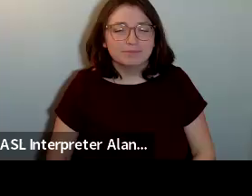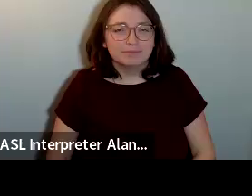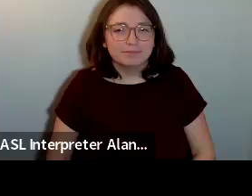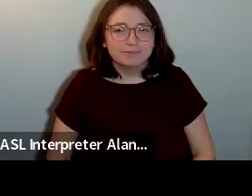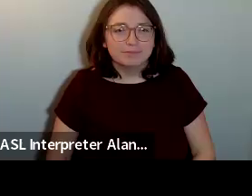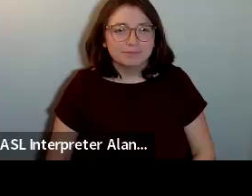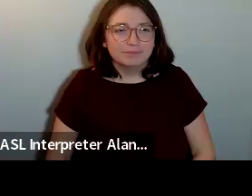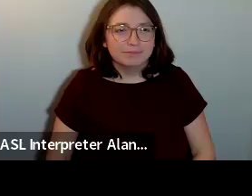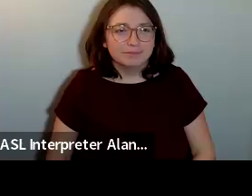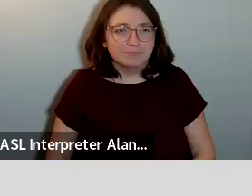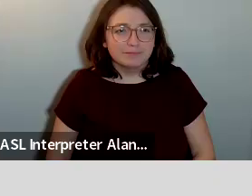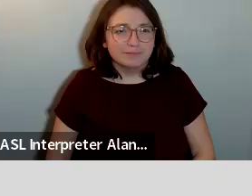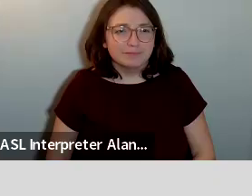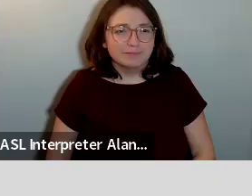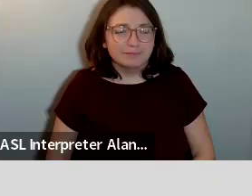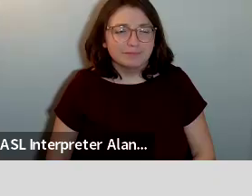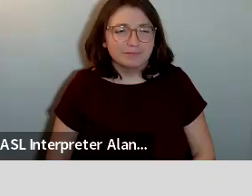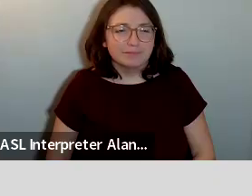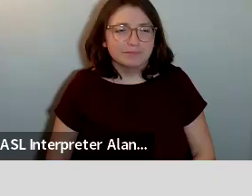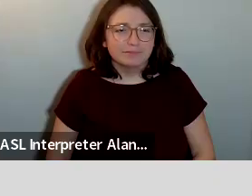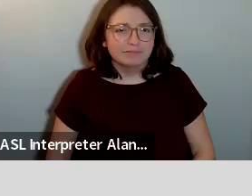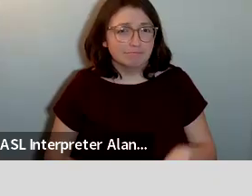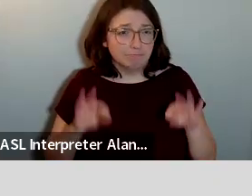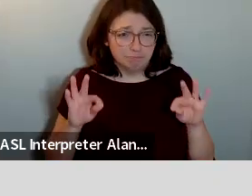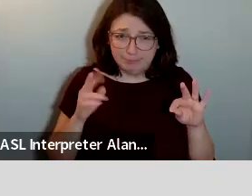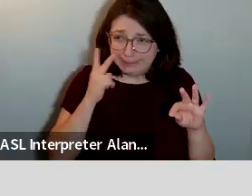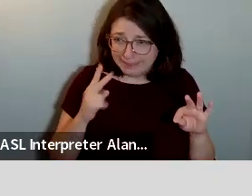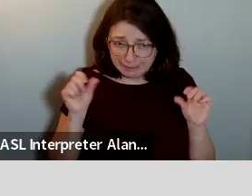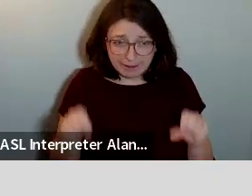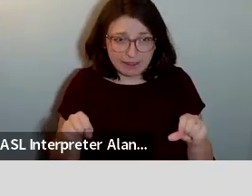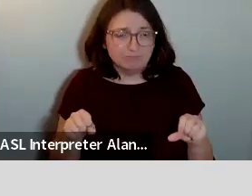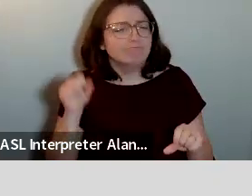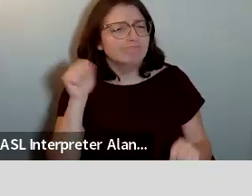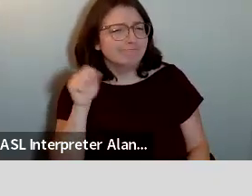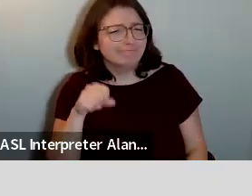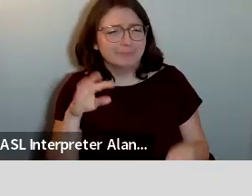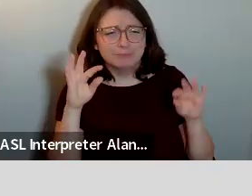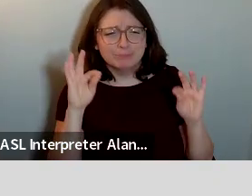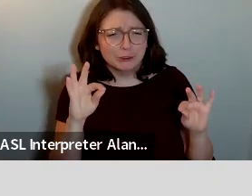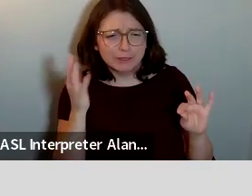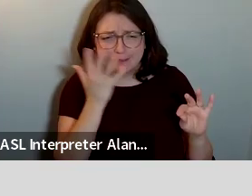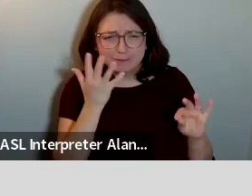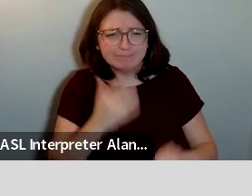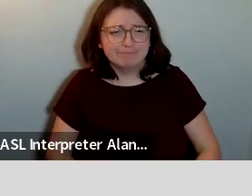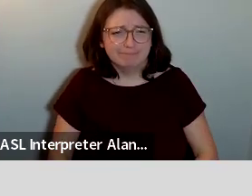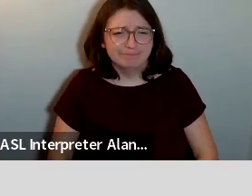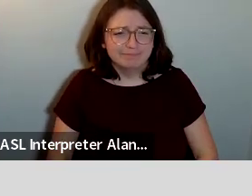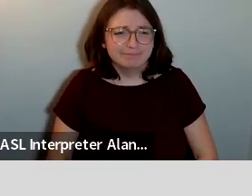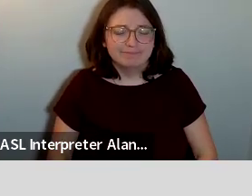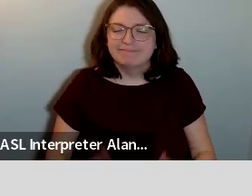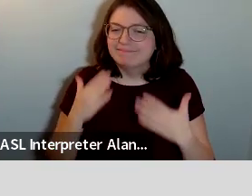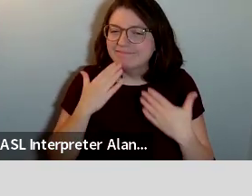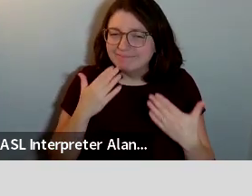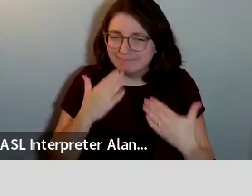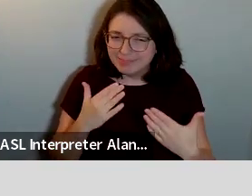screen set up. Isn't that visible okay? Yeah, that looks perfect. Okay, great. All right. Well, thanks. Thanks